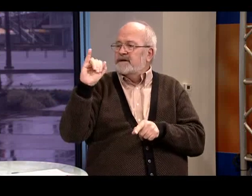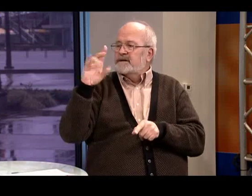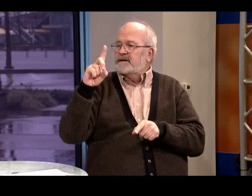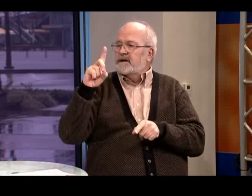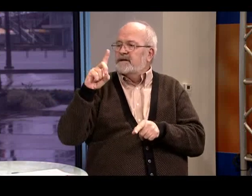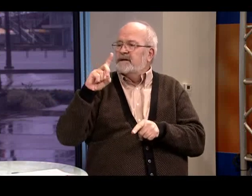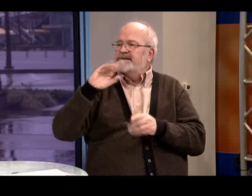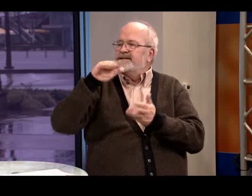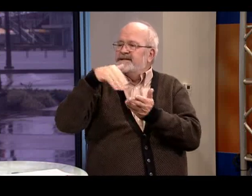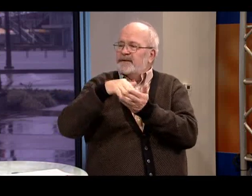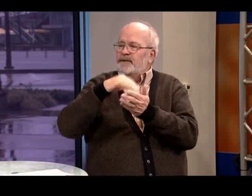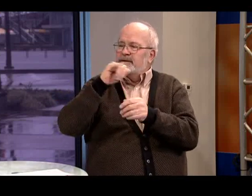Missouri.